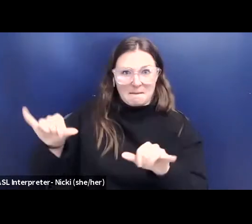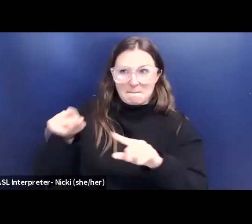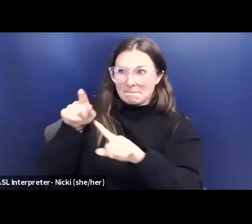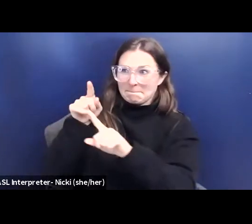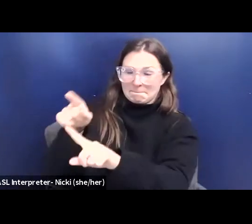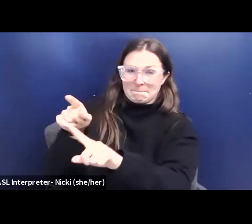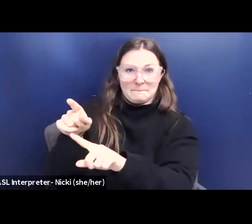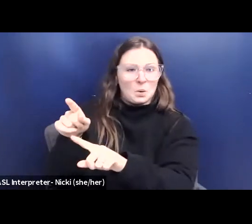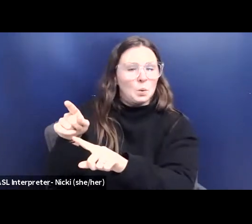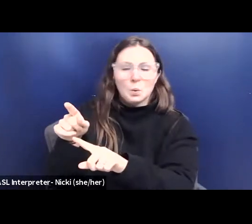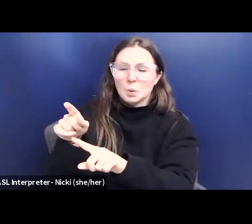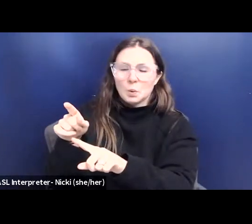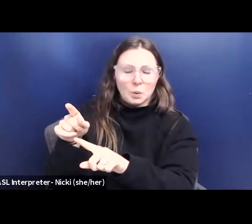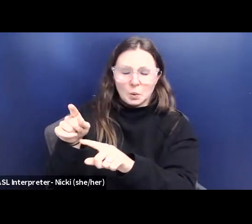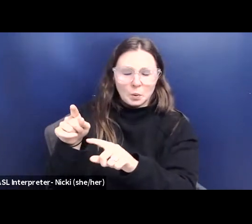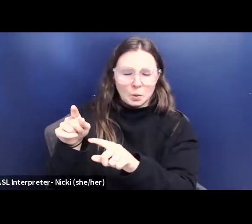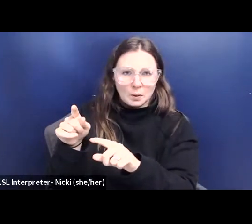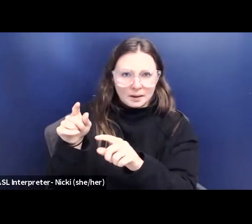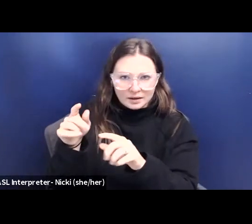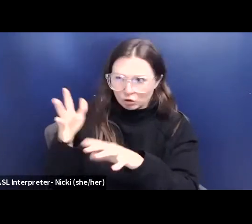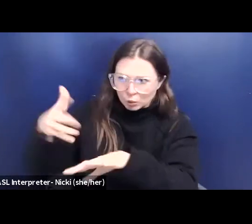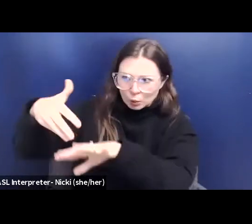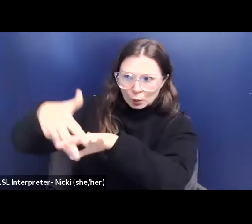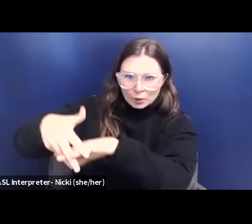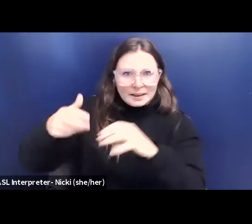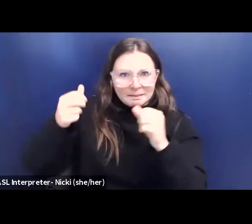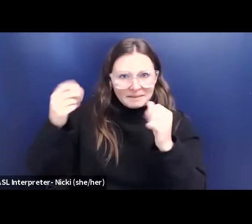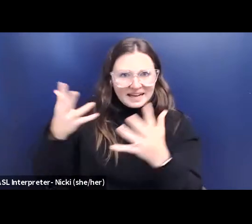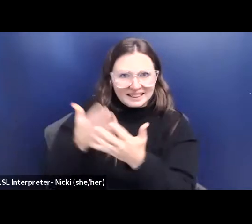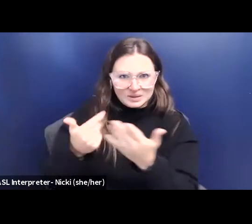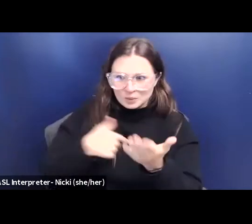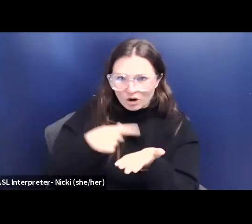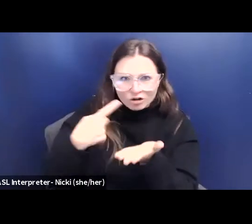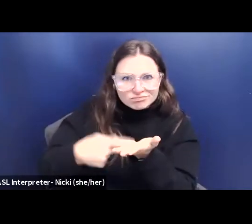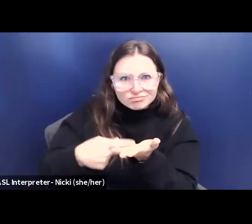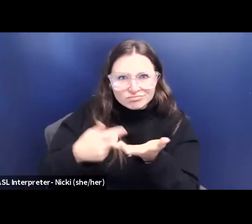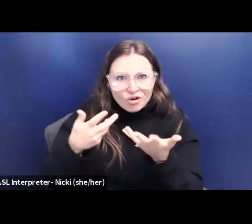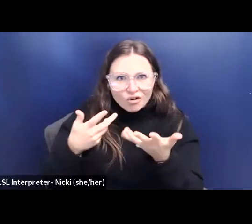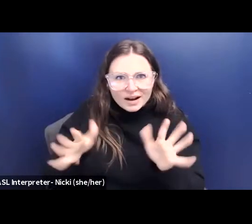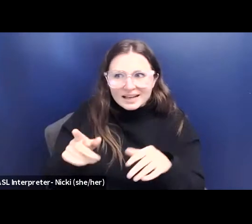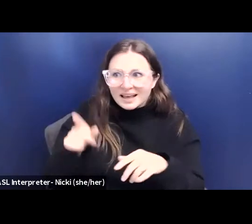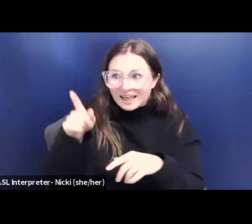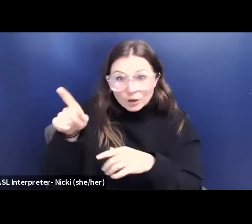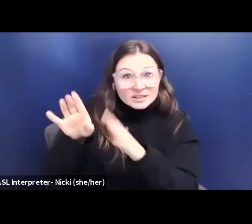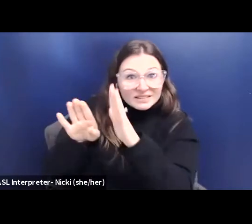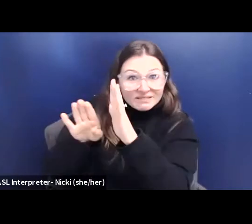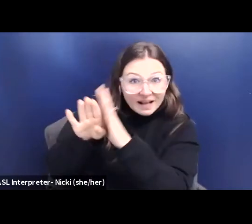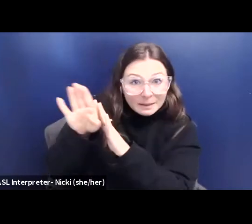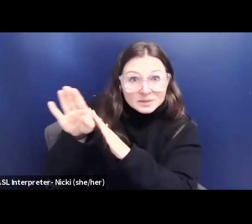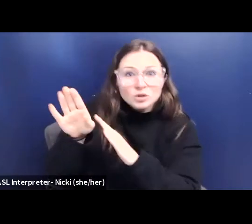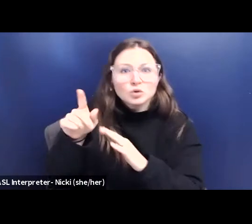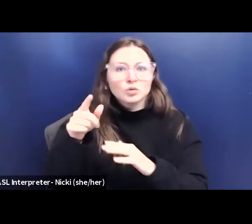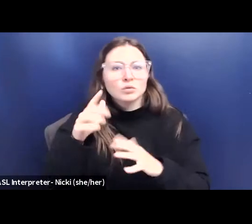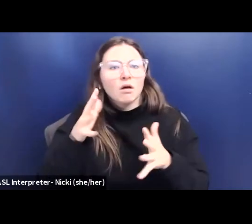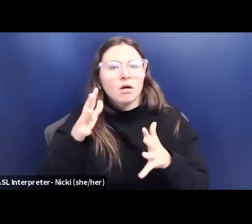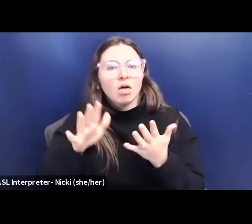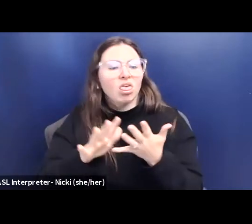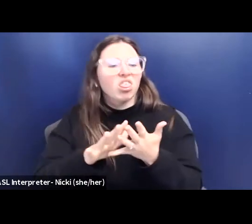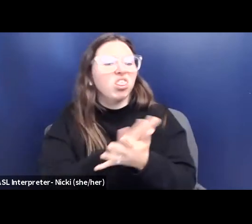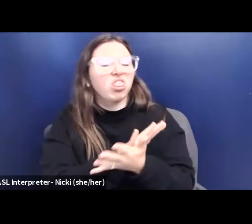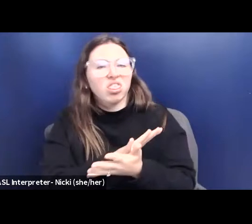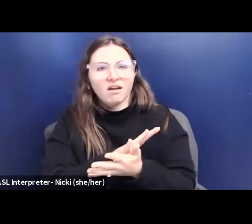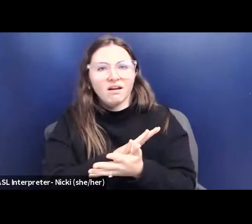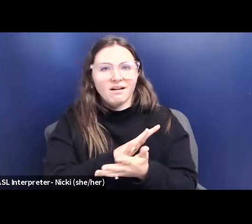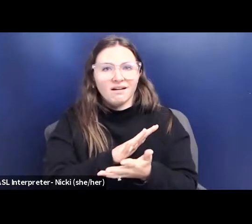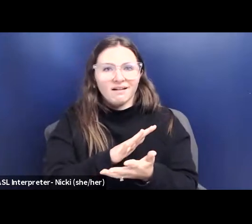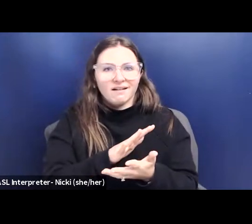in a lot of things that we're talking about, that was specifically developed to undermine our movement building and power building, right? And